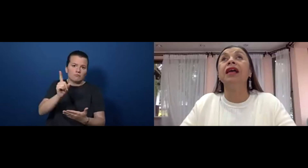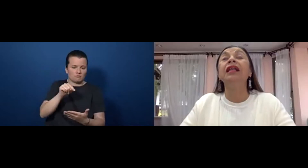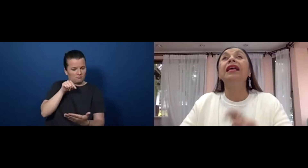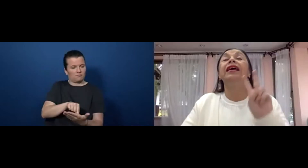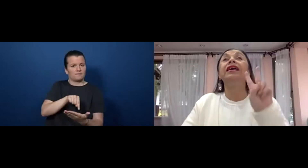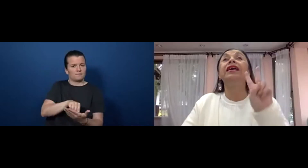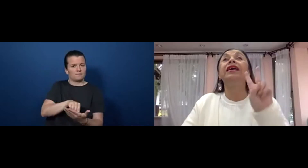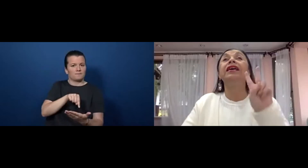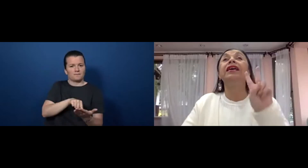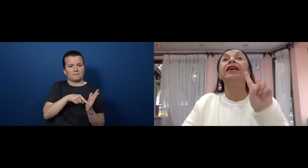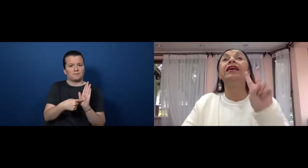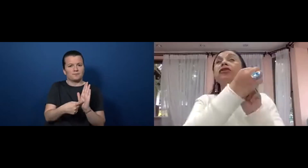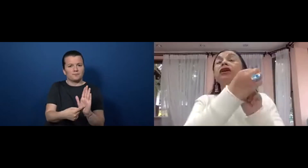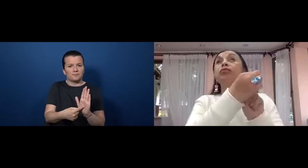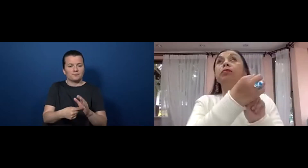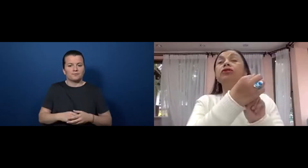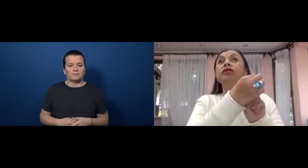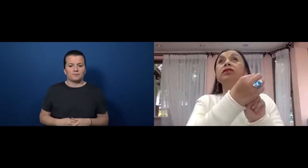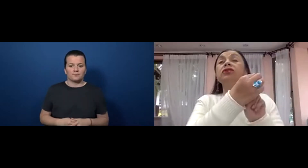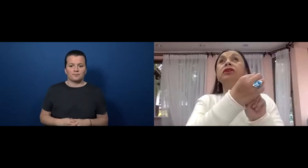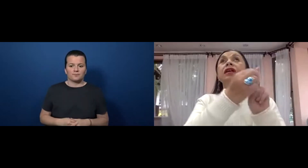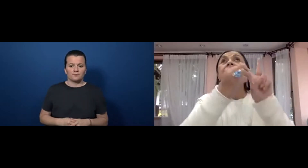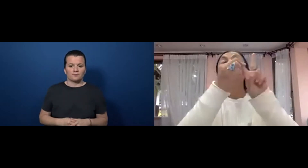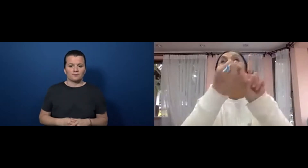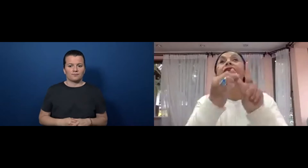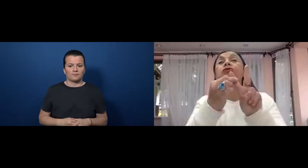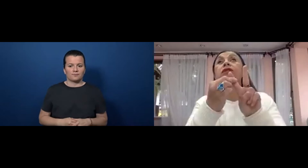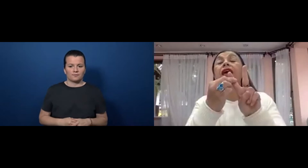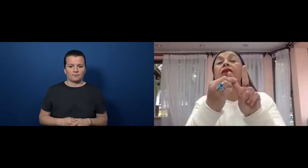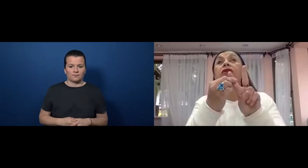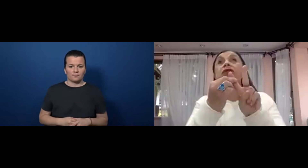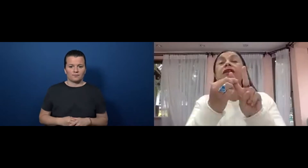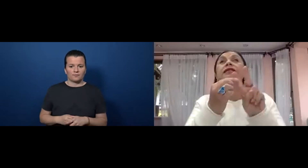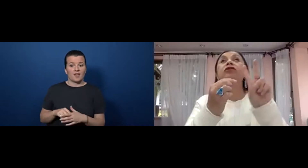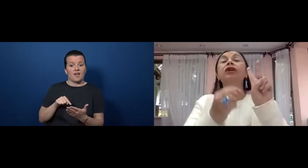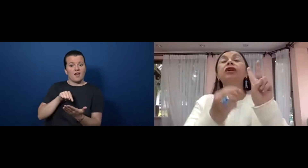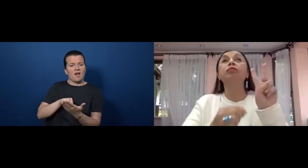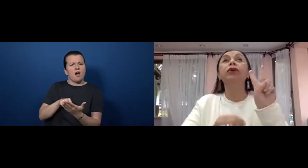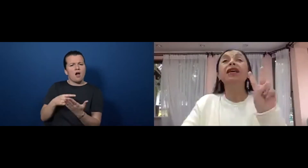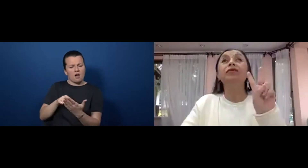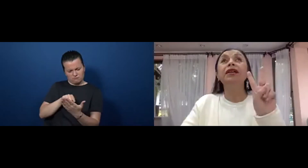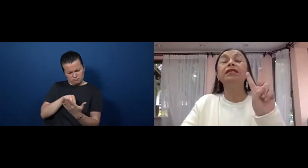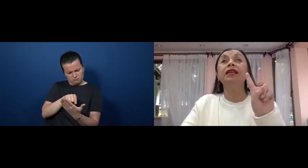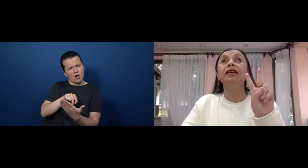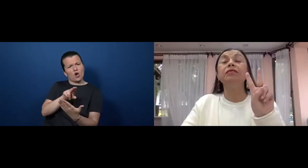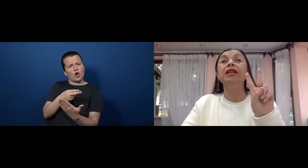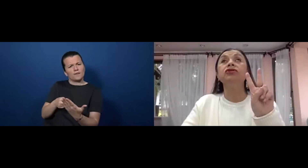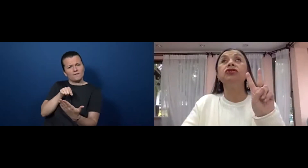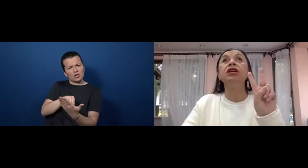the discrimination as defined in the convention, is that it does